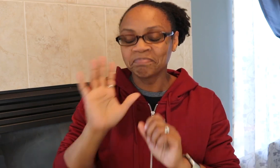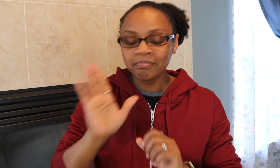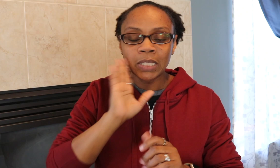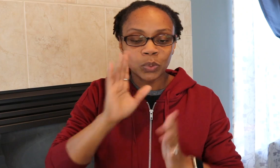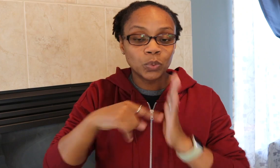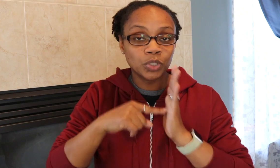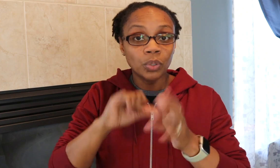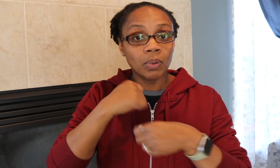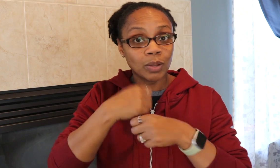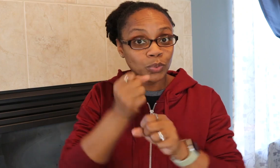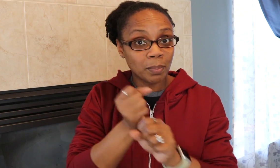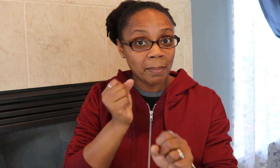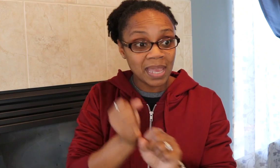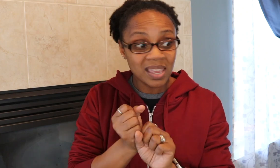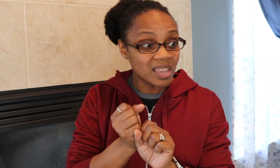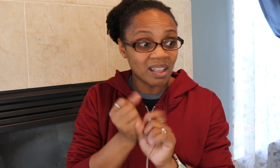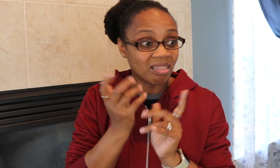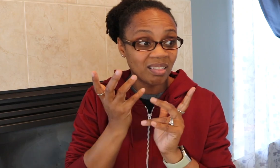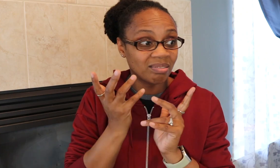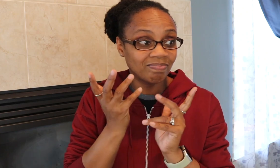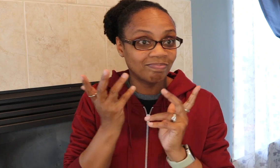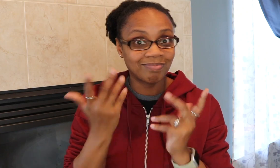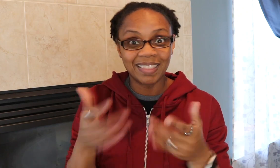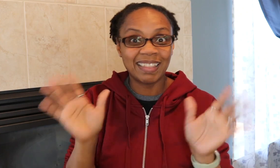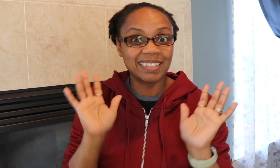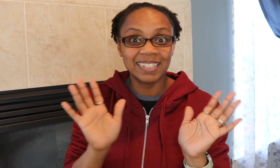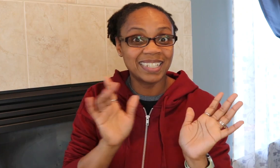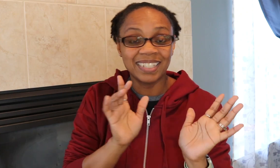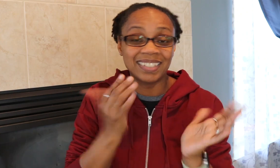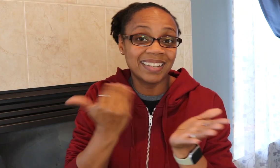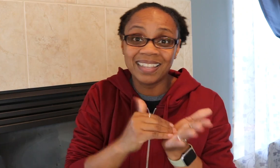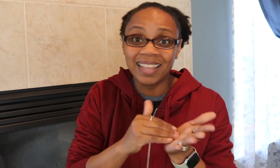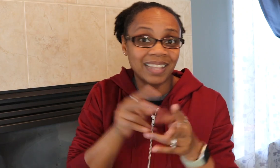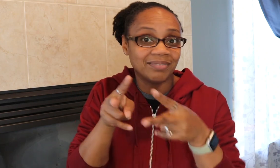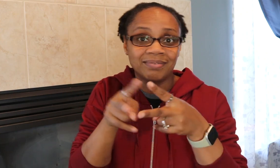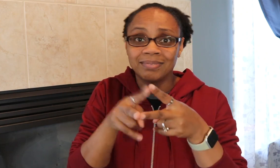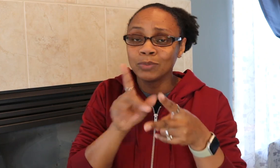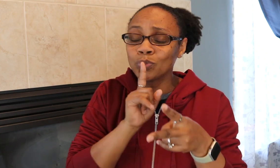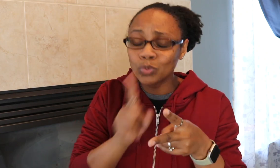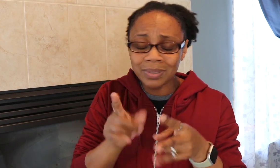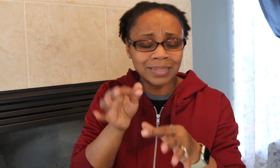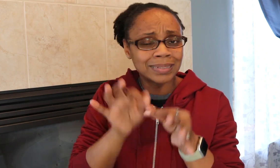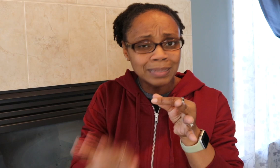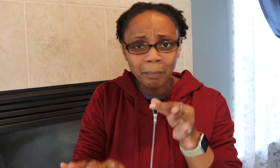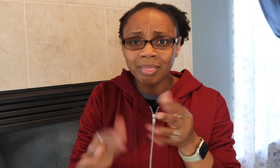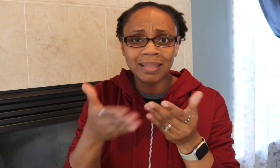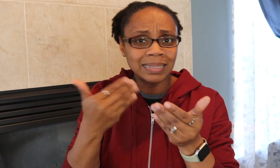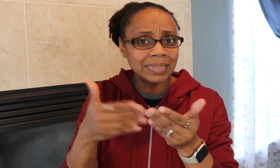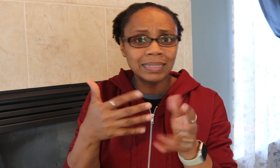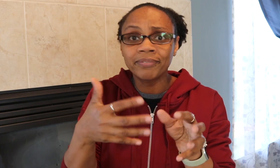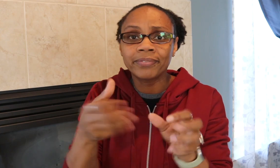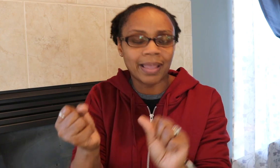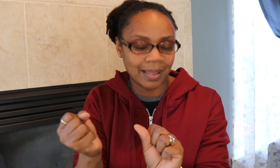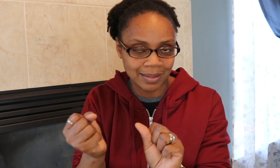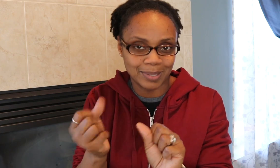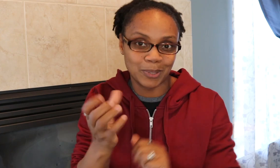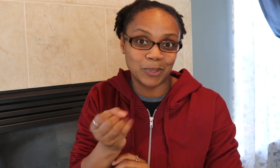it's been good over this last few years here. So that's about it. Again, those are my two recipes. They are simple,